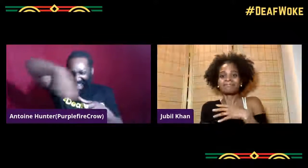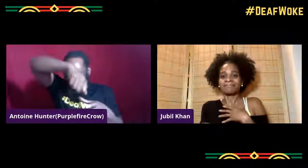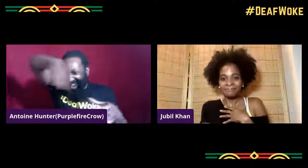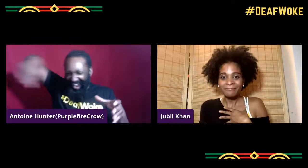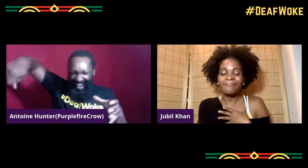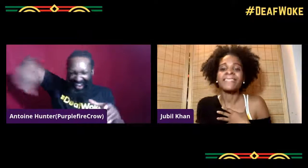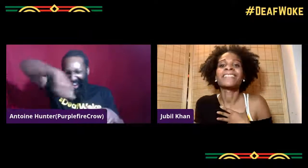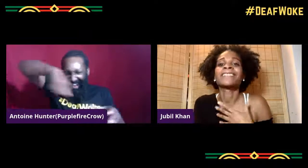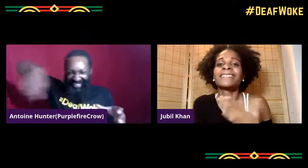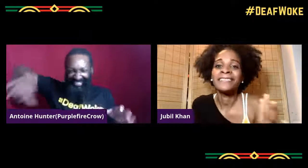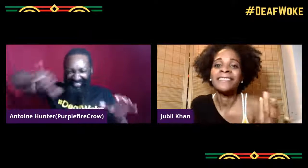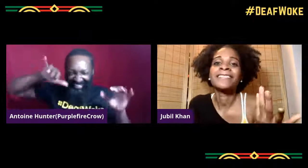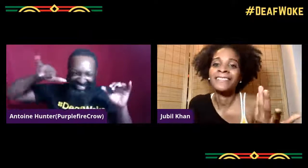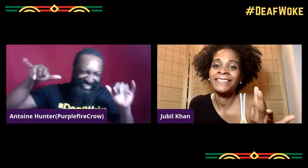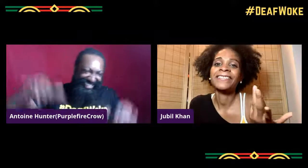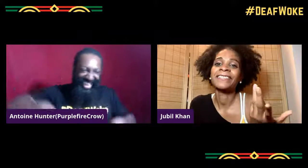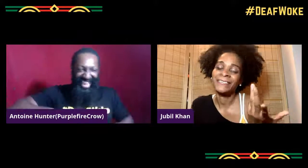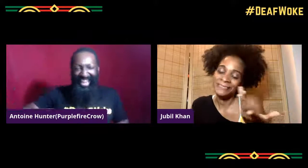block.